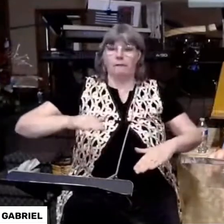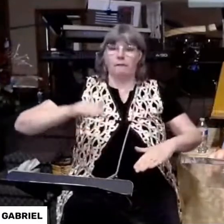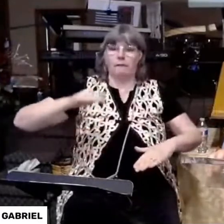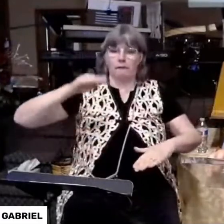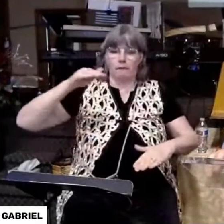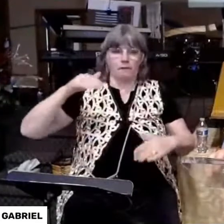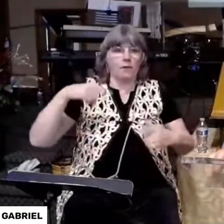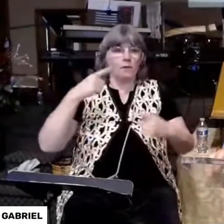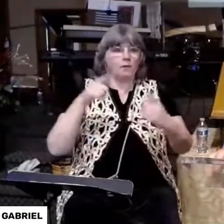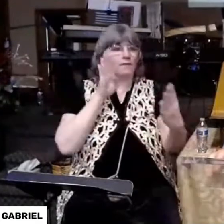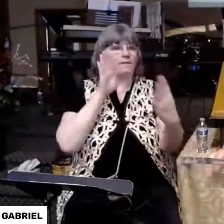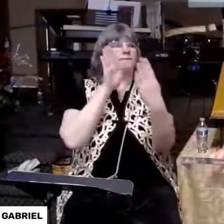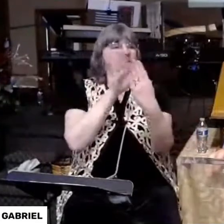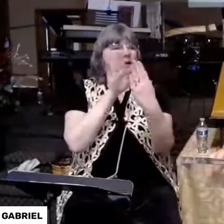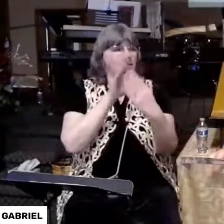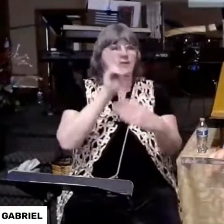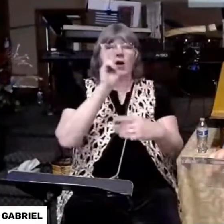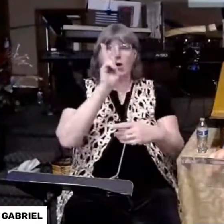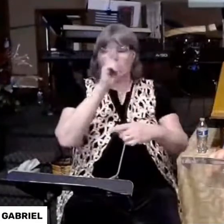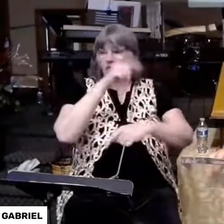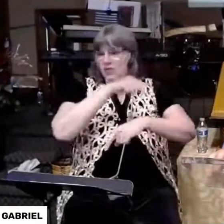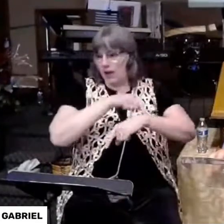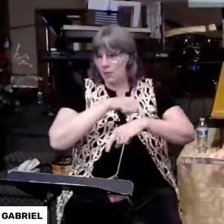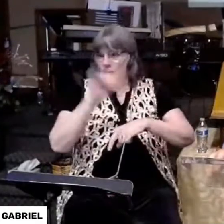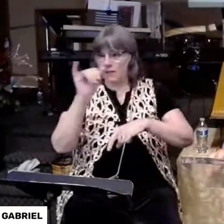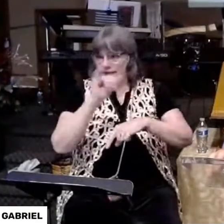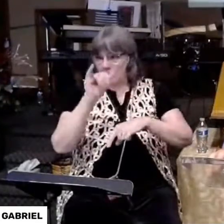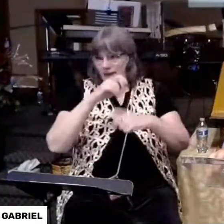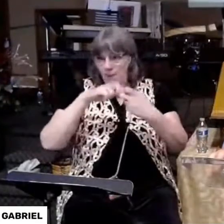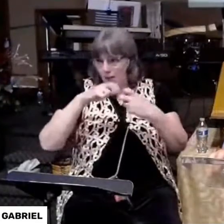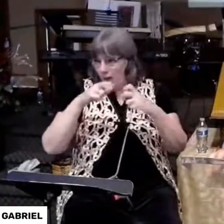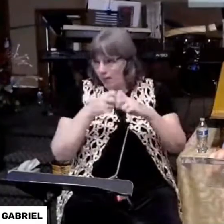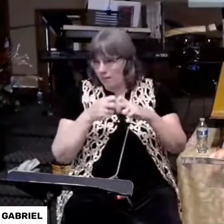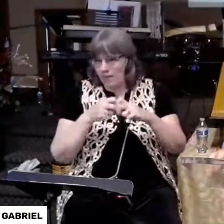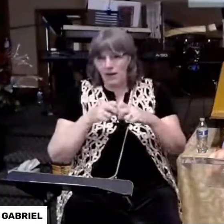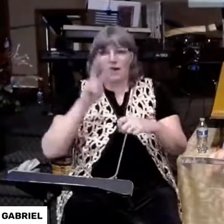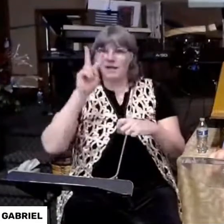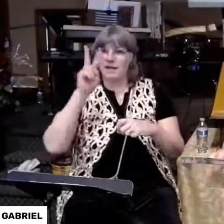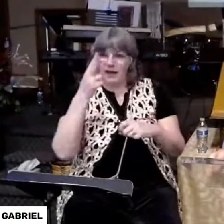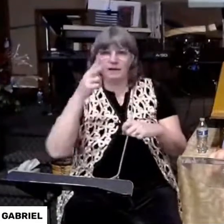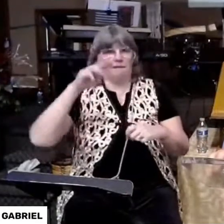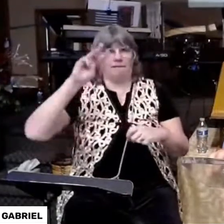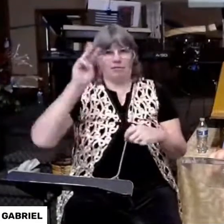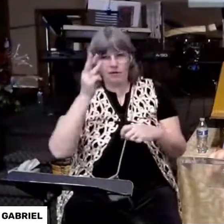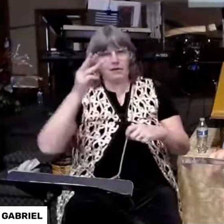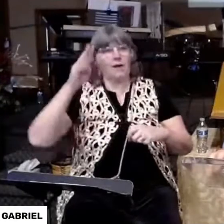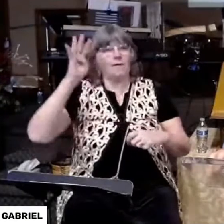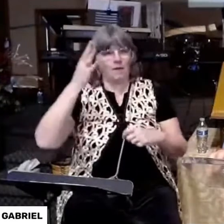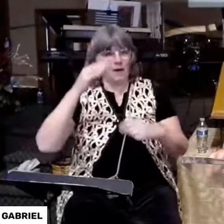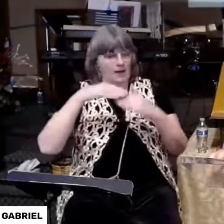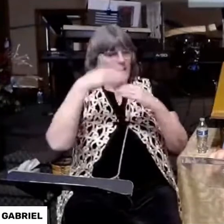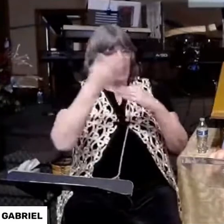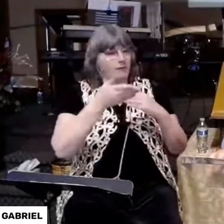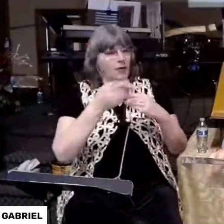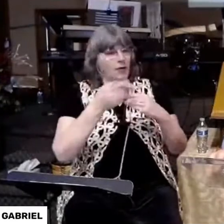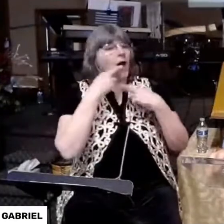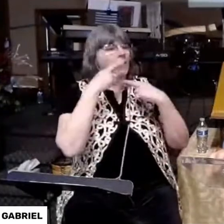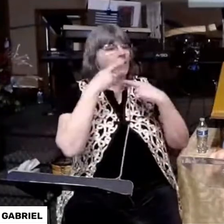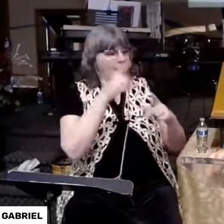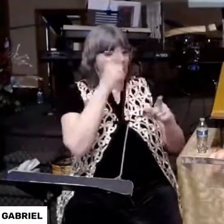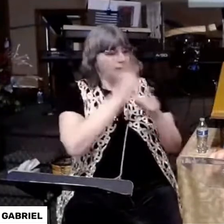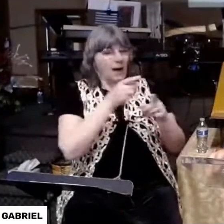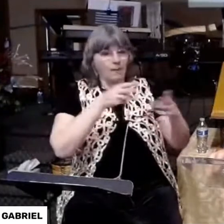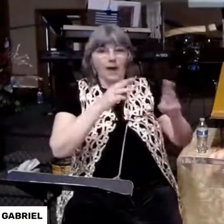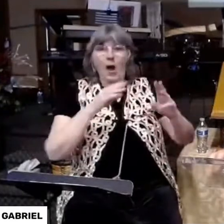when we're faced twice with the same issue, and the second time, or third time, or fourth time, we finally react the right way.